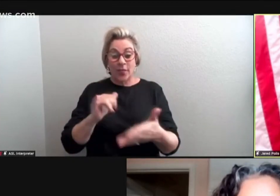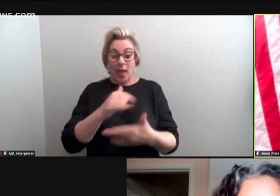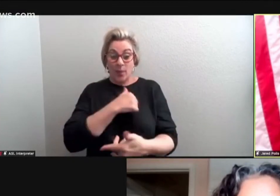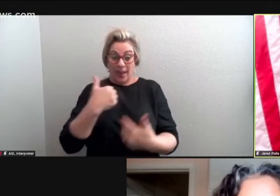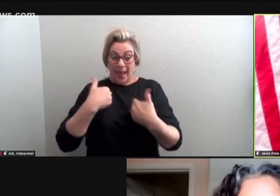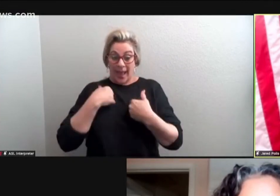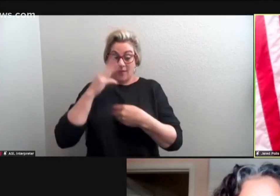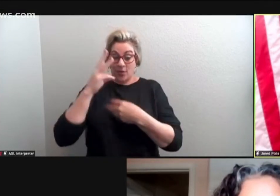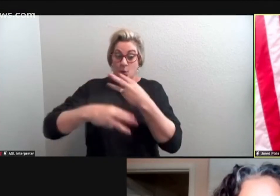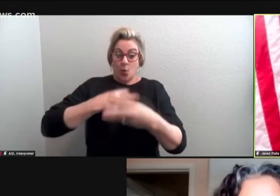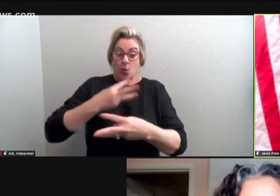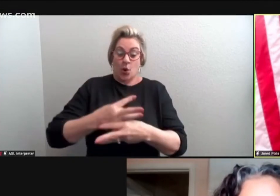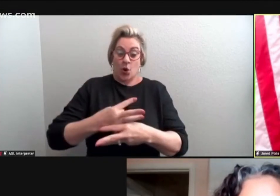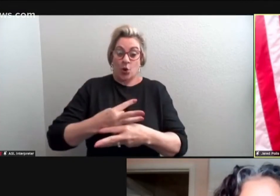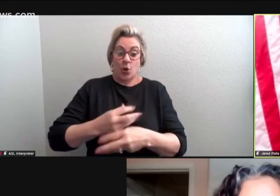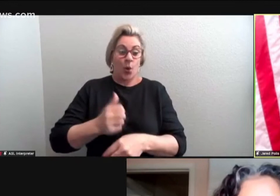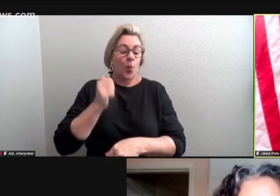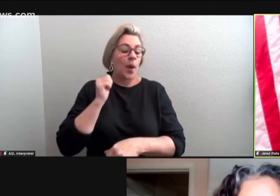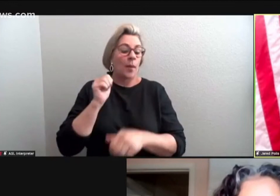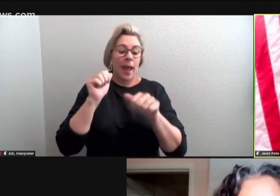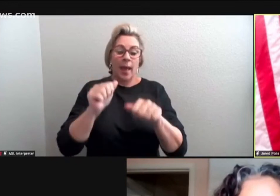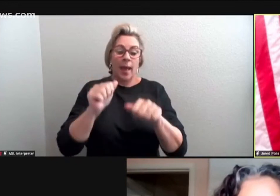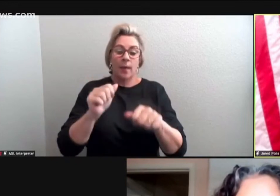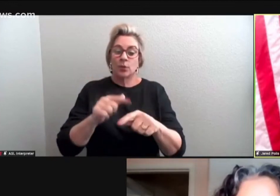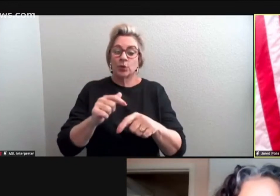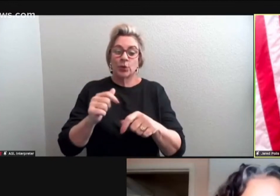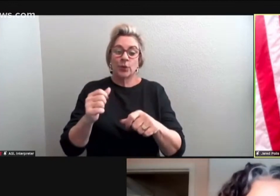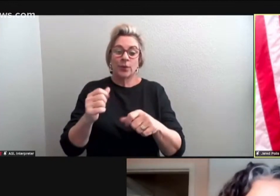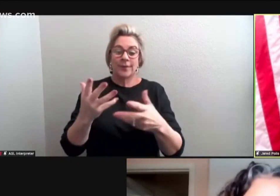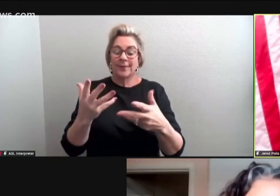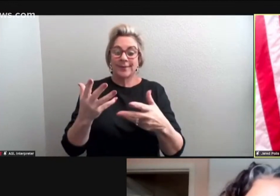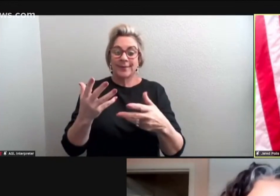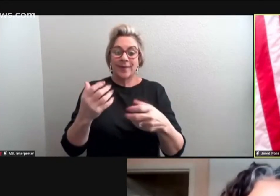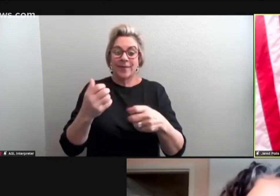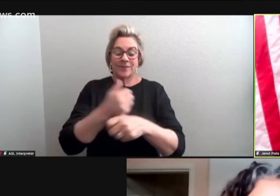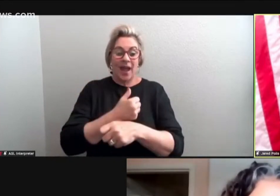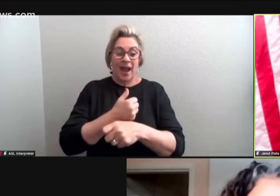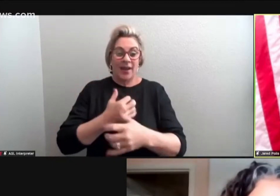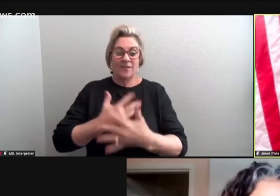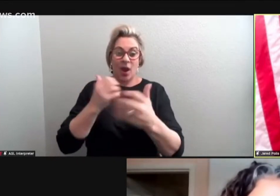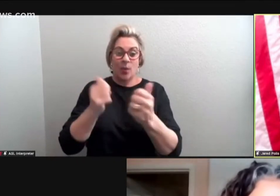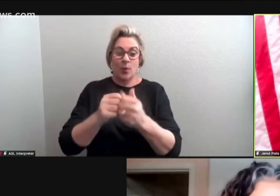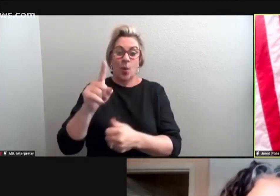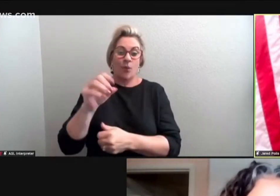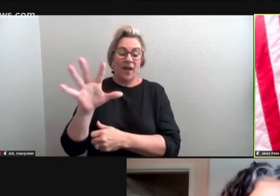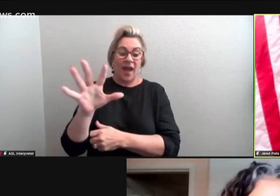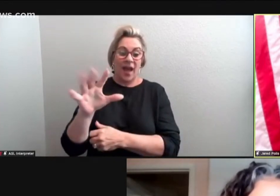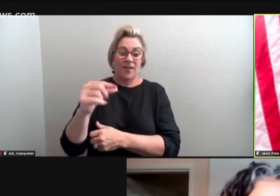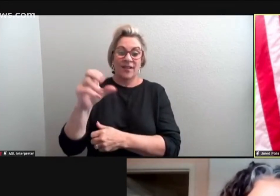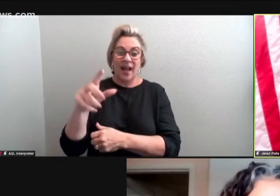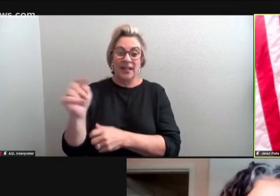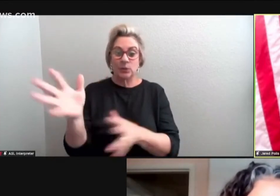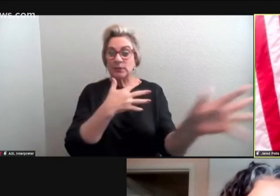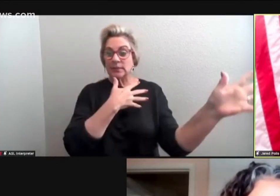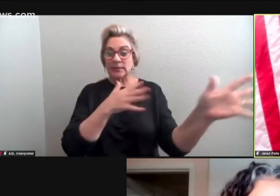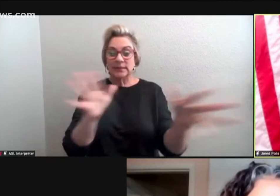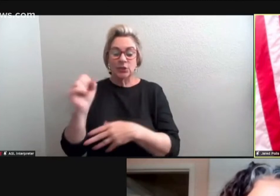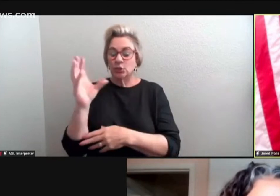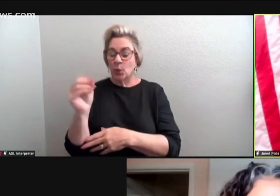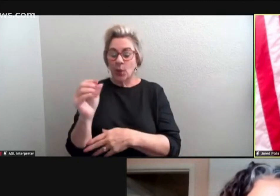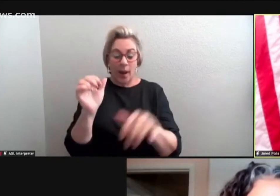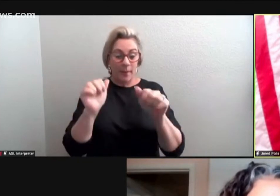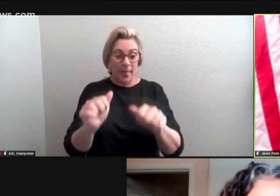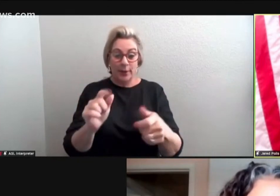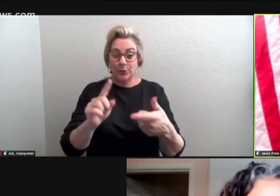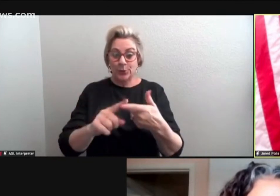world wouldn't have been able to fight a fire with 105-degree gusts. No aircraft can fly. The ability of